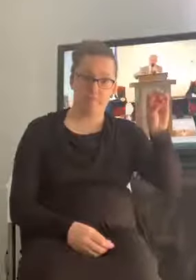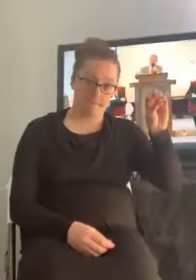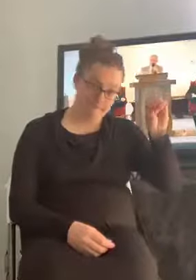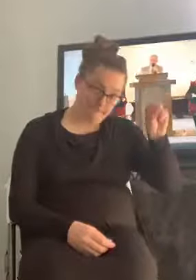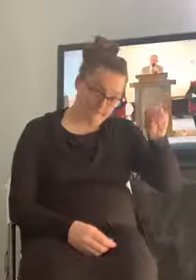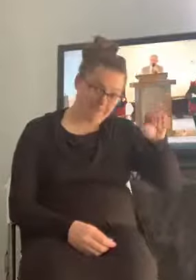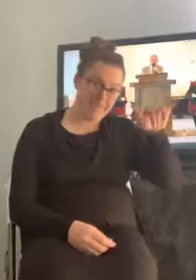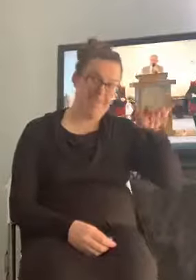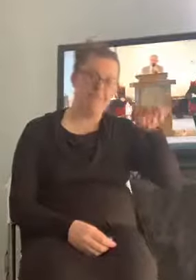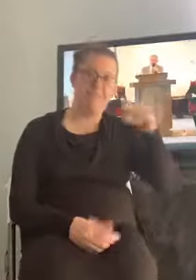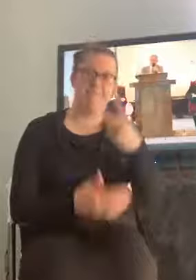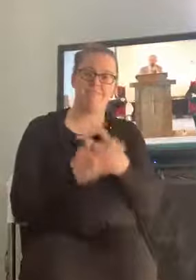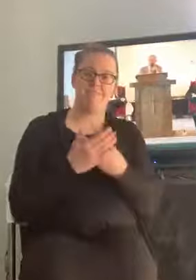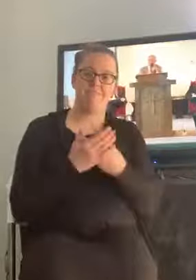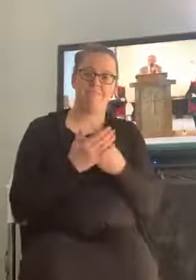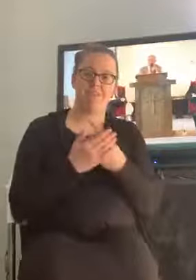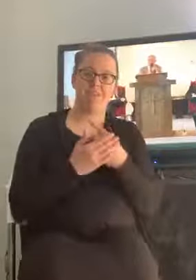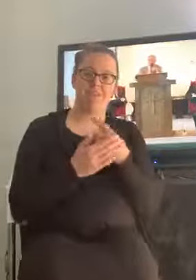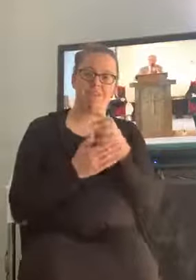number 6.